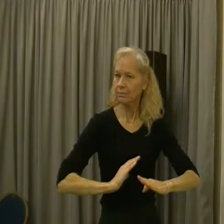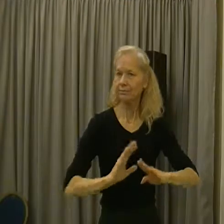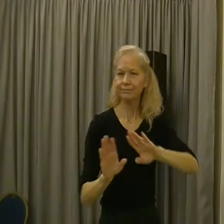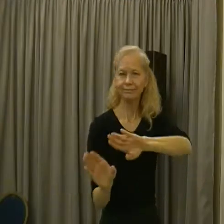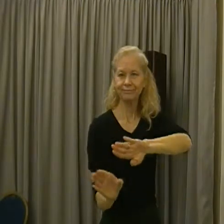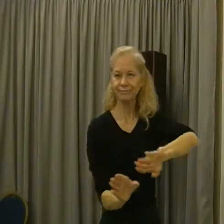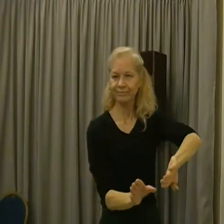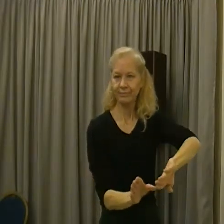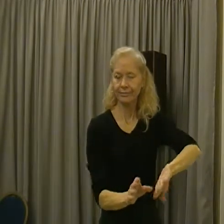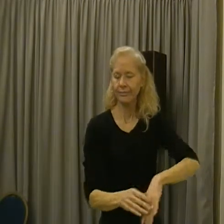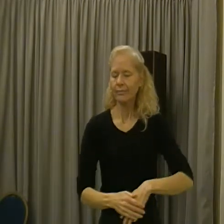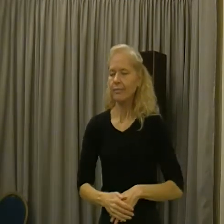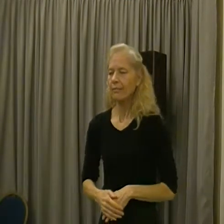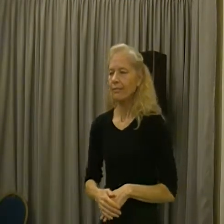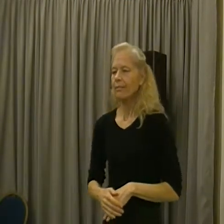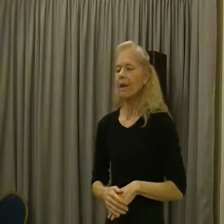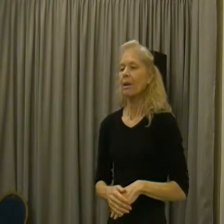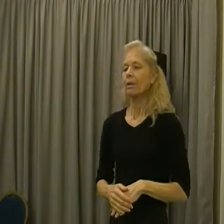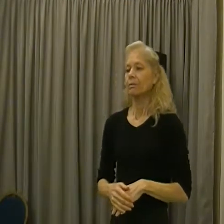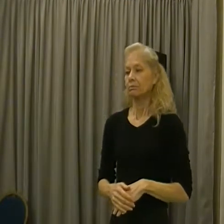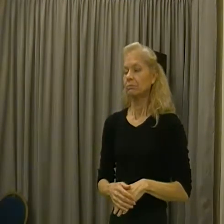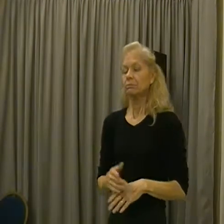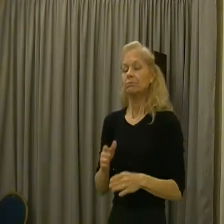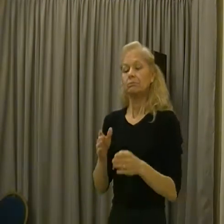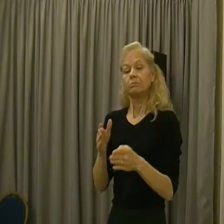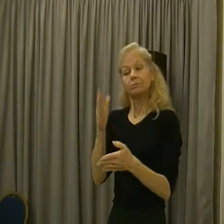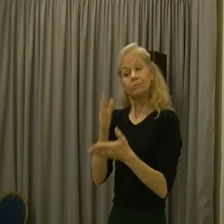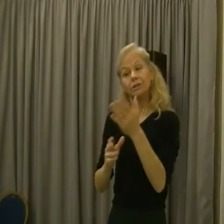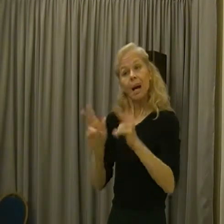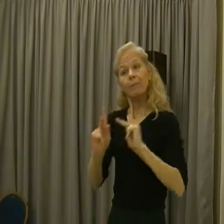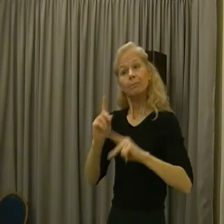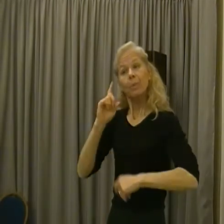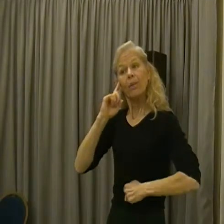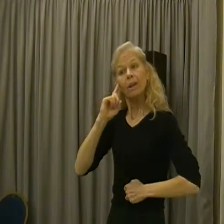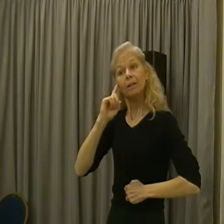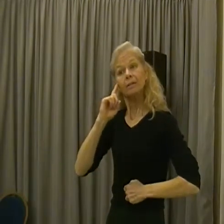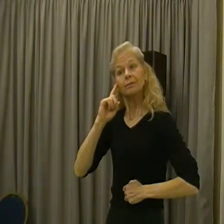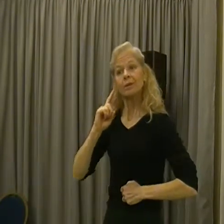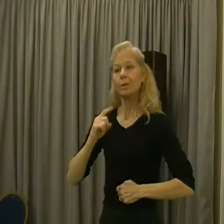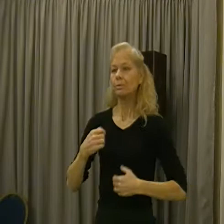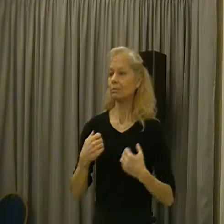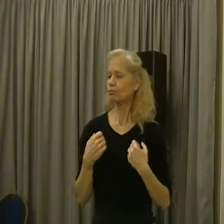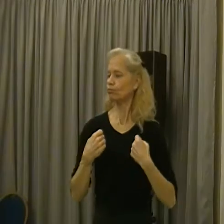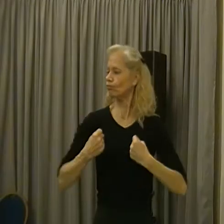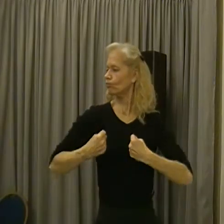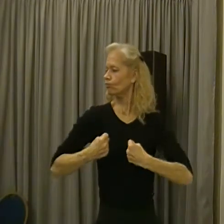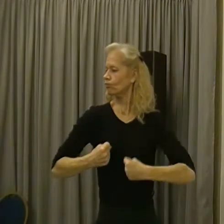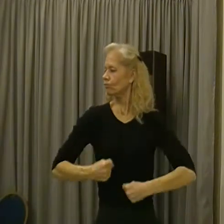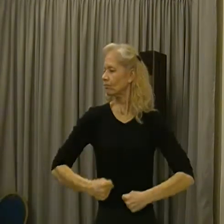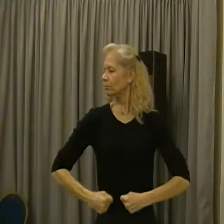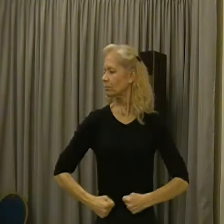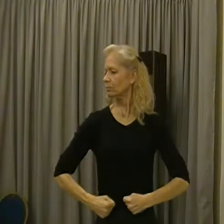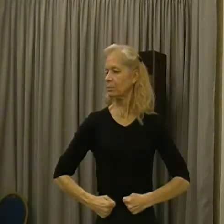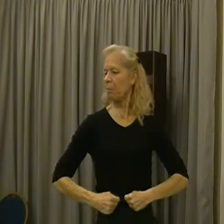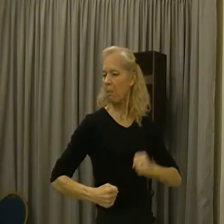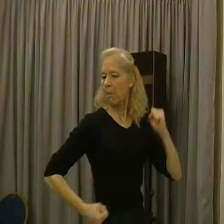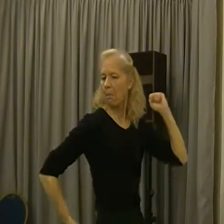might. It's a fact that some people have more physical strength than others. By the way, why are